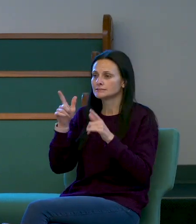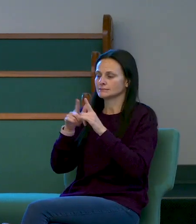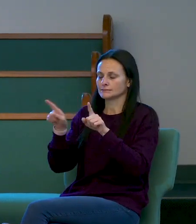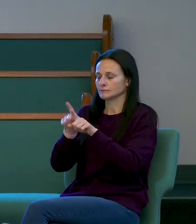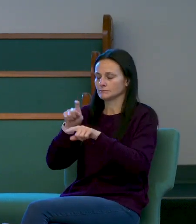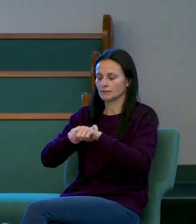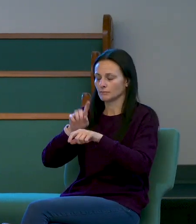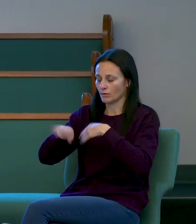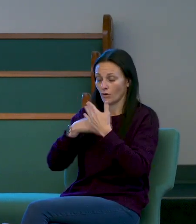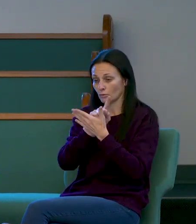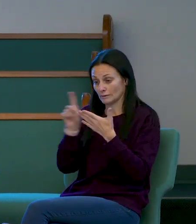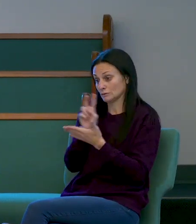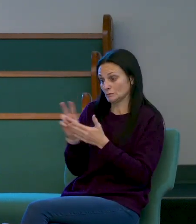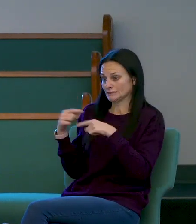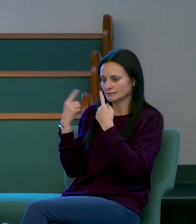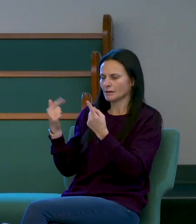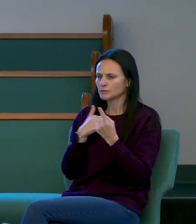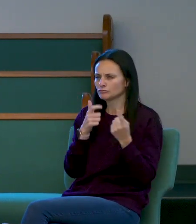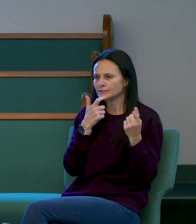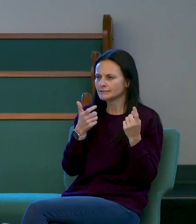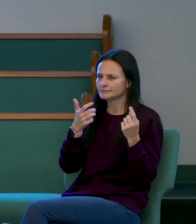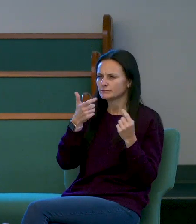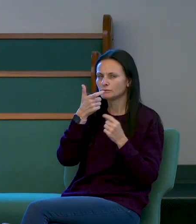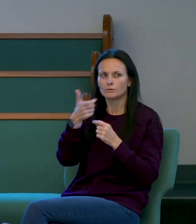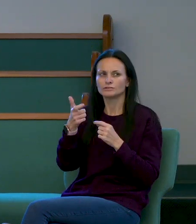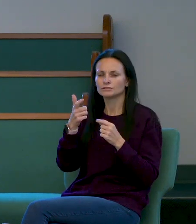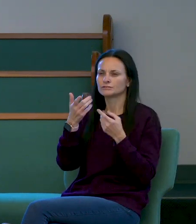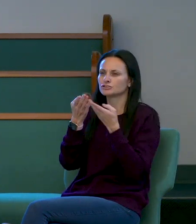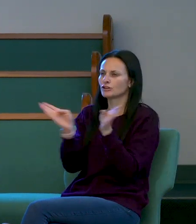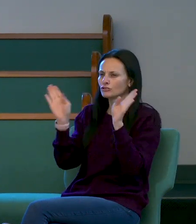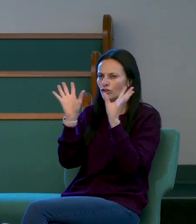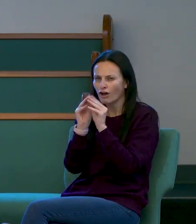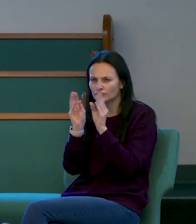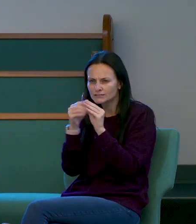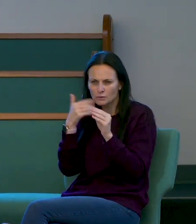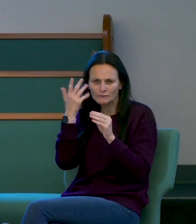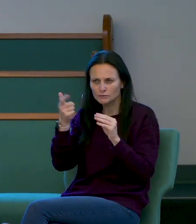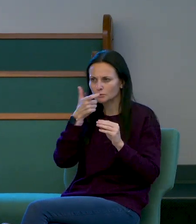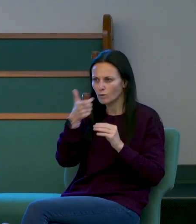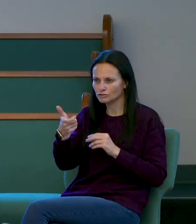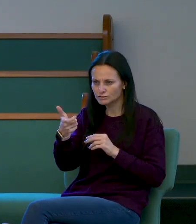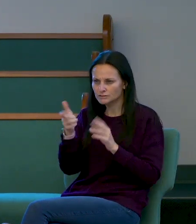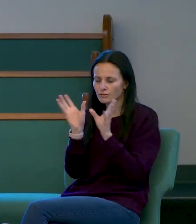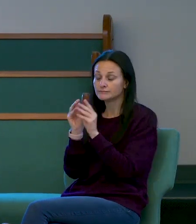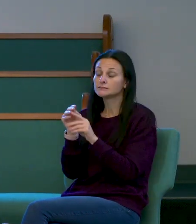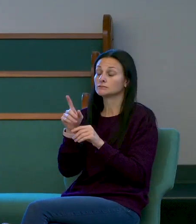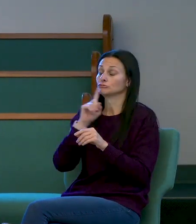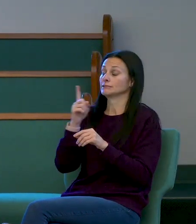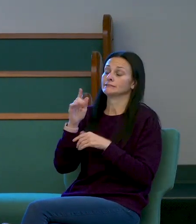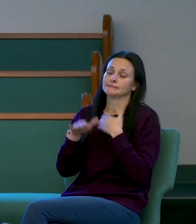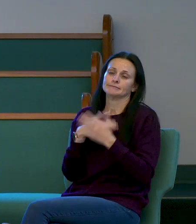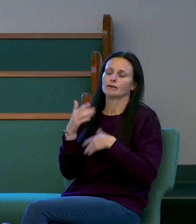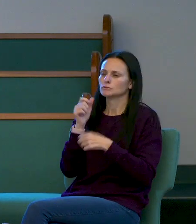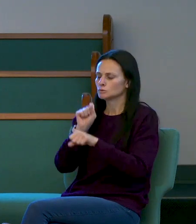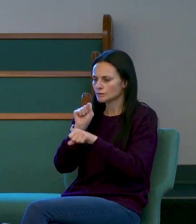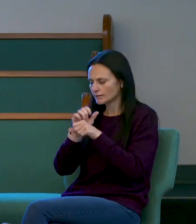long, all 2 weeks, I've been sort of watching General Conference. I don't know if any of you saw that. So at one point, I was